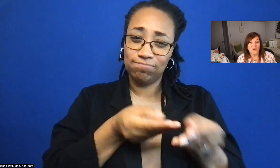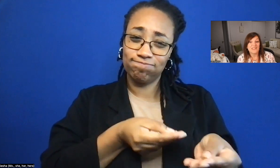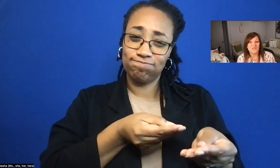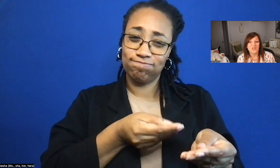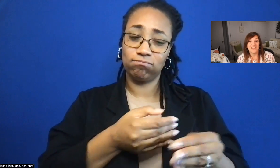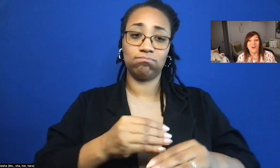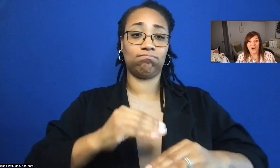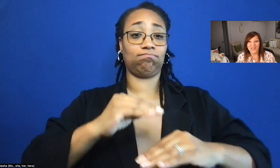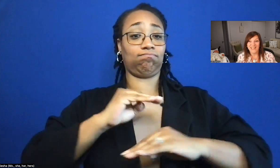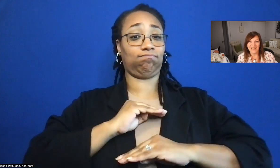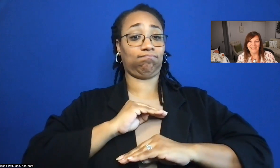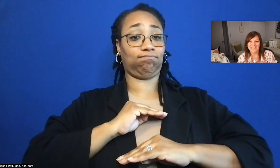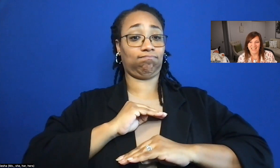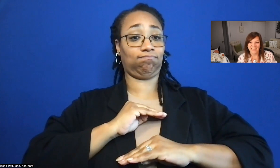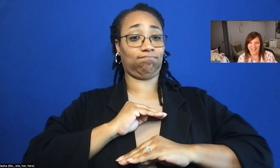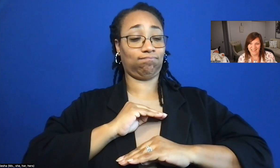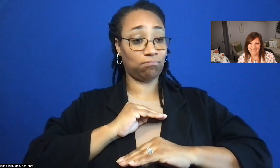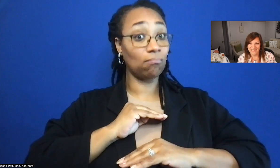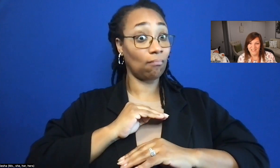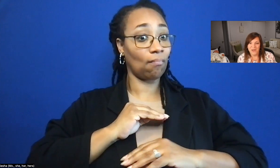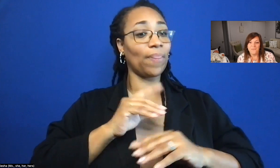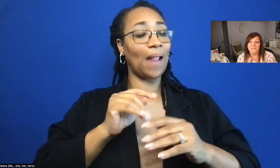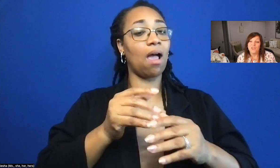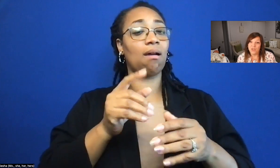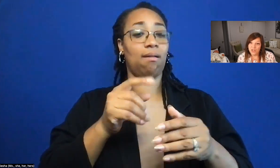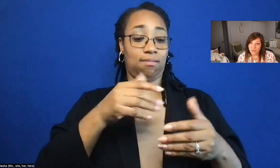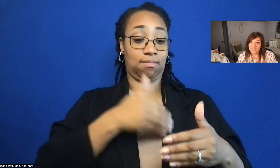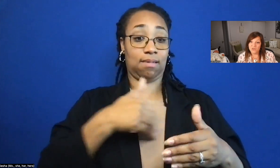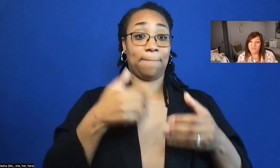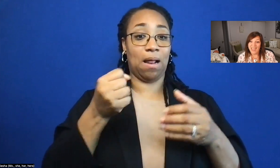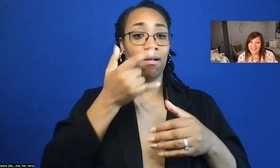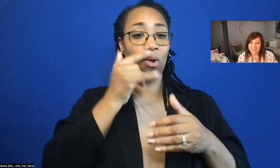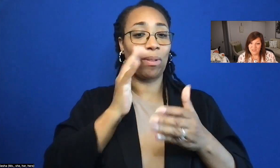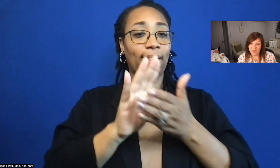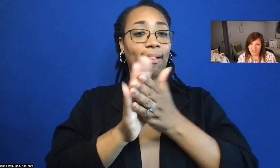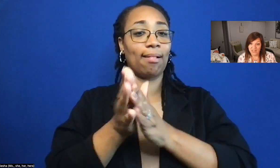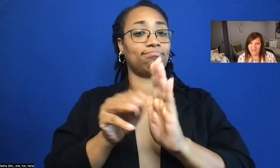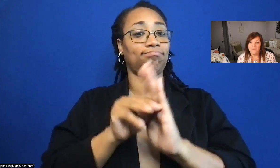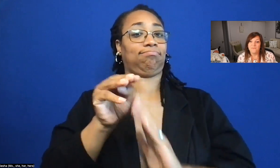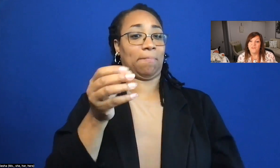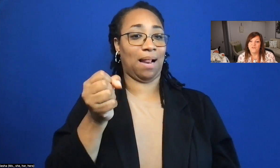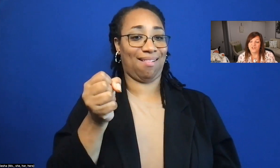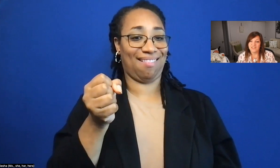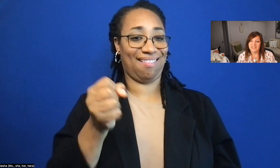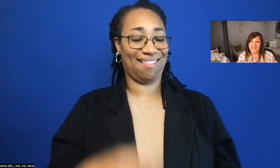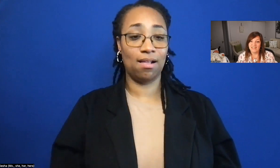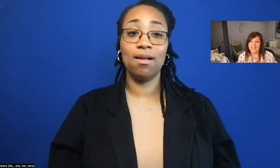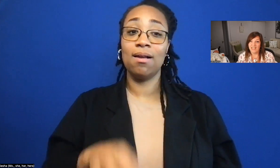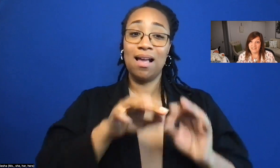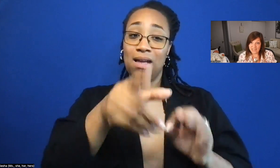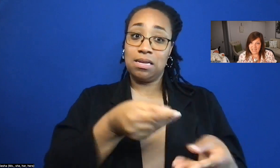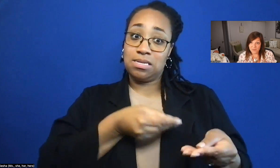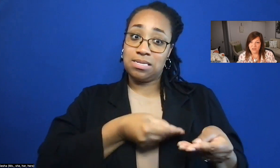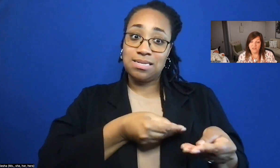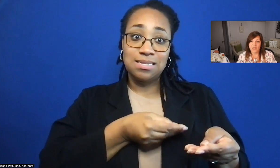to want to feed all night the second night. You can always use hand expression the first and second day